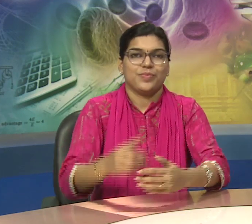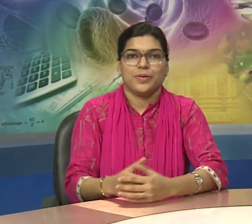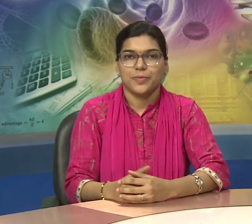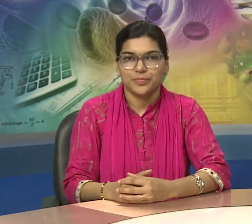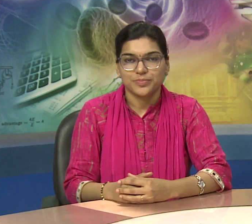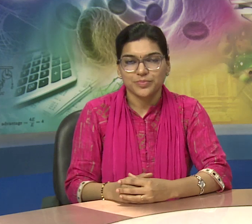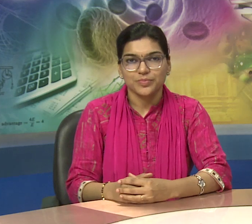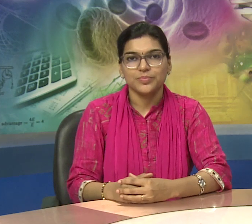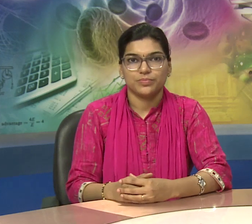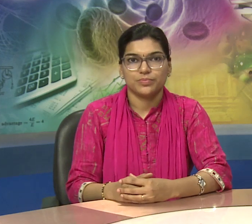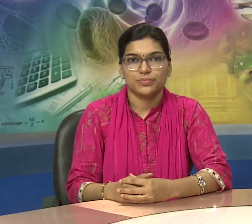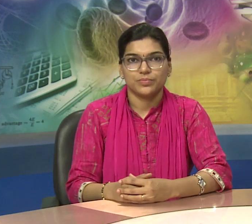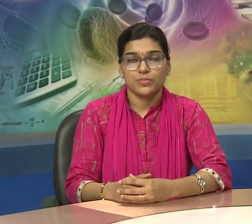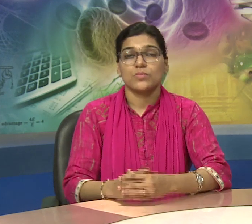of space.